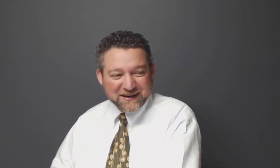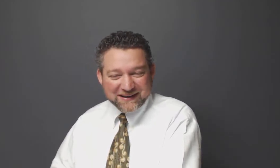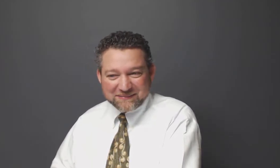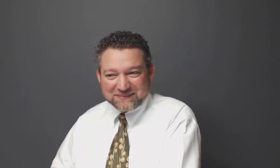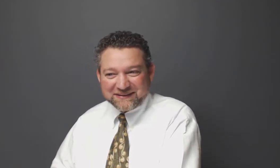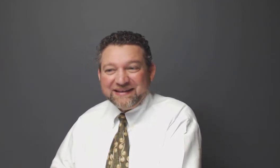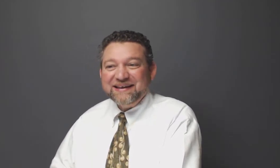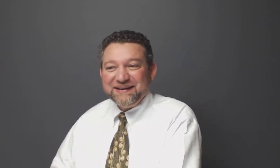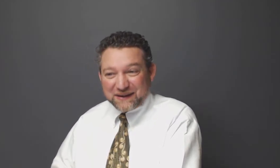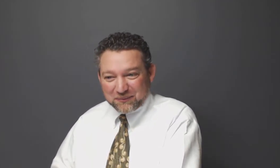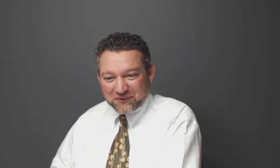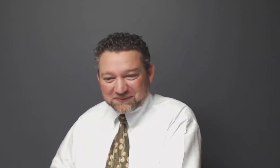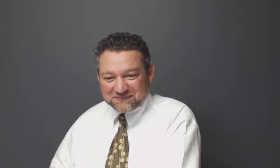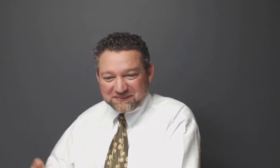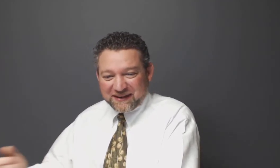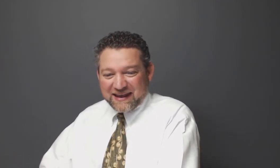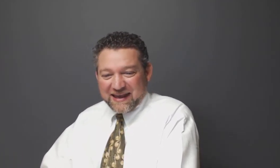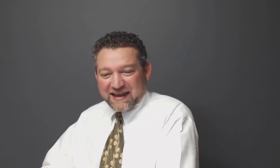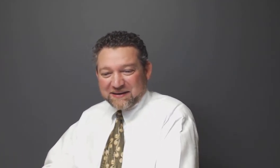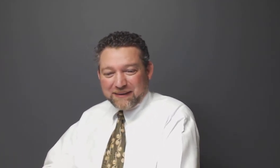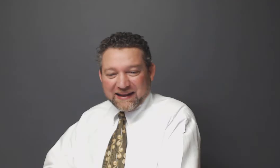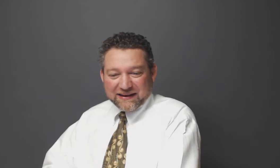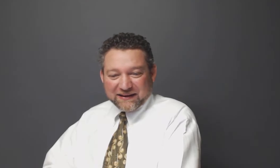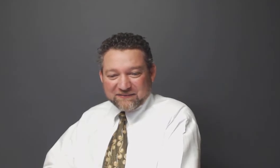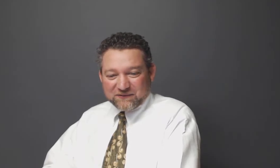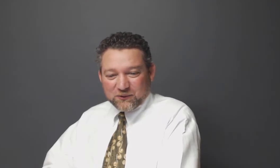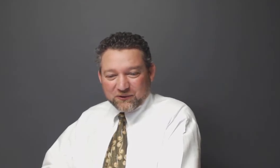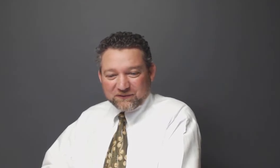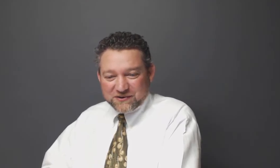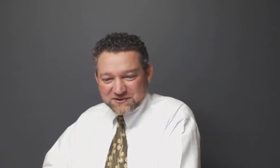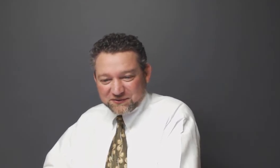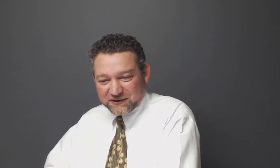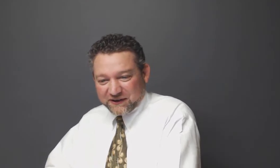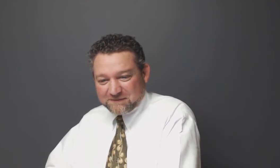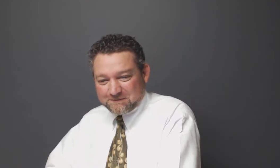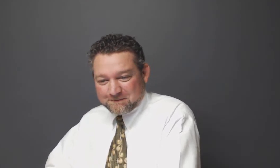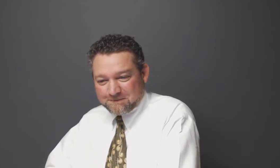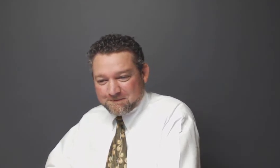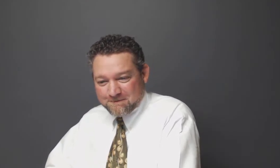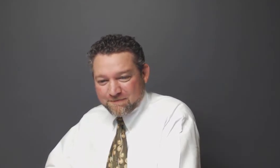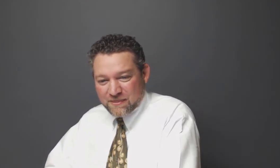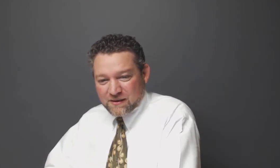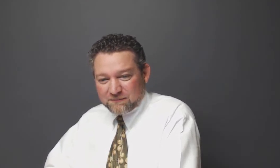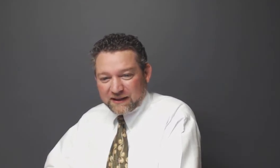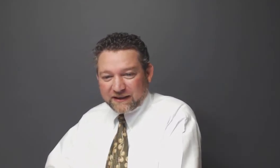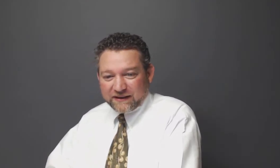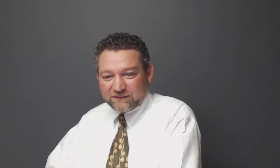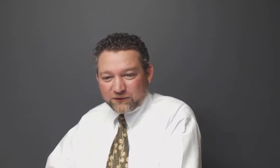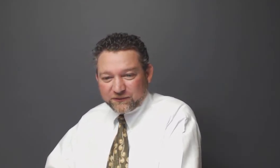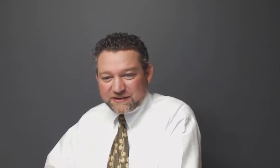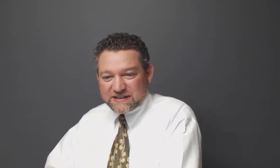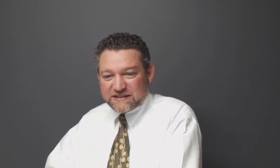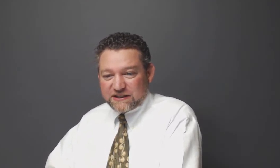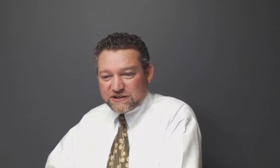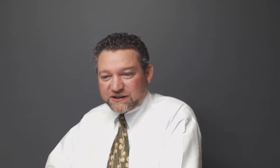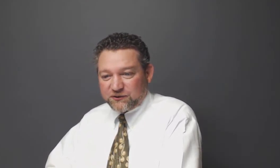repay him double. In Malachi 4, verse 3. Malachi 4, 3 says, and ye shall